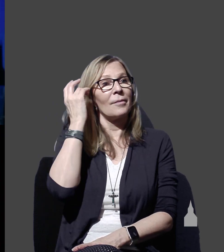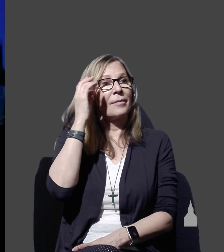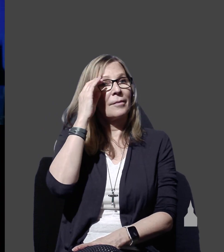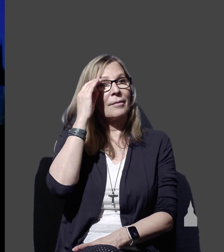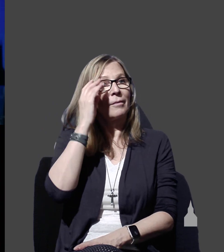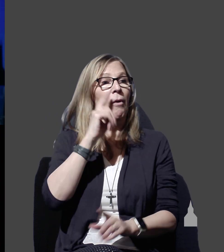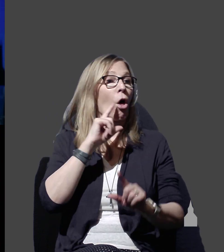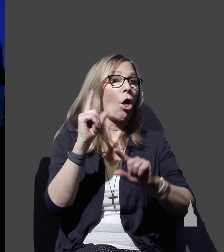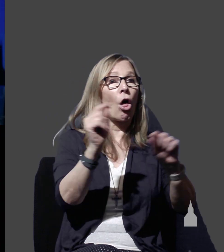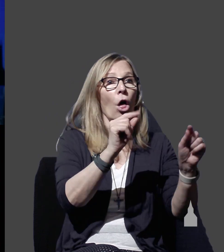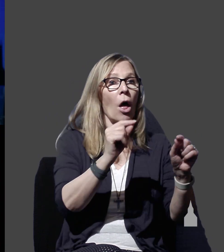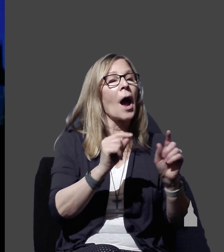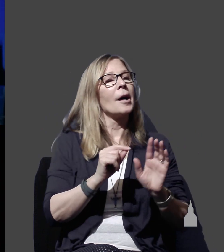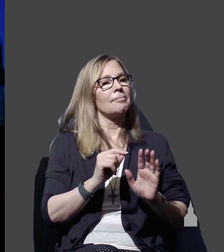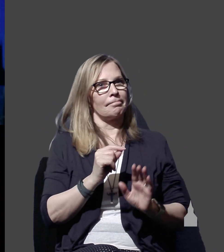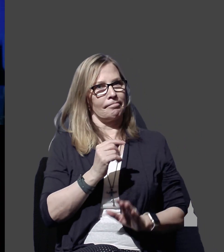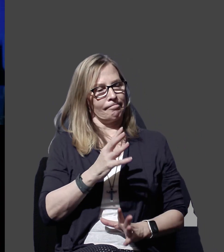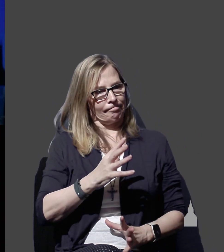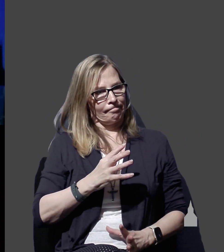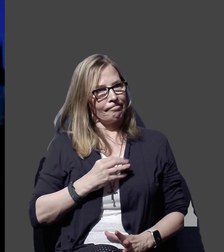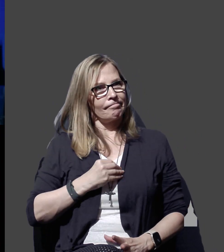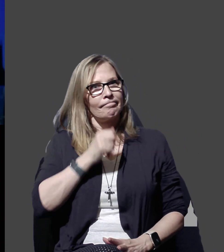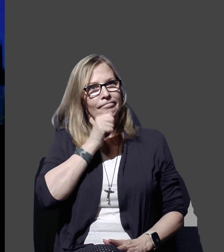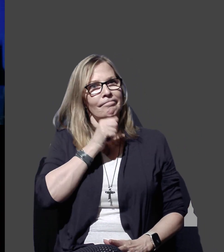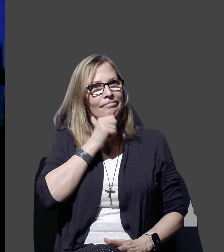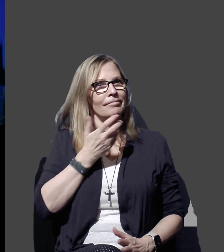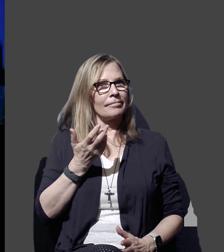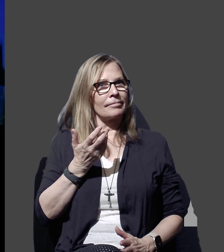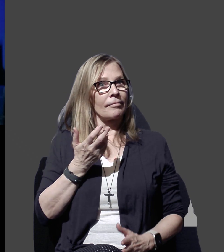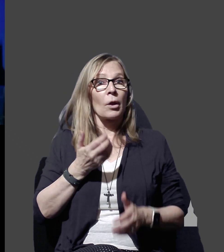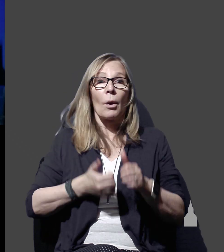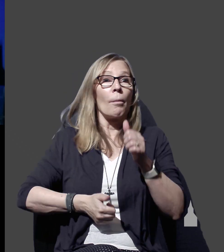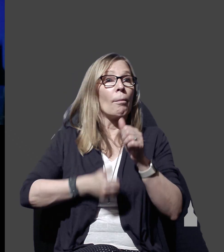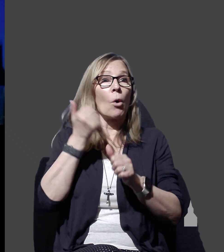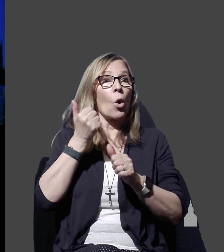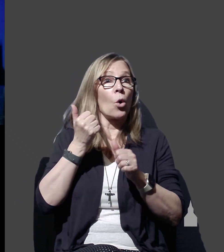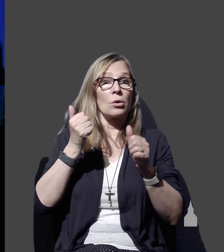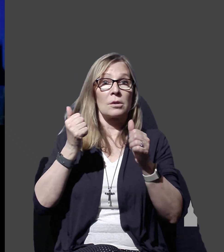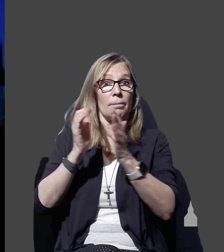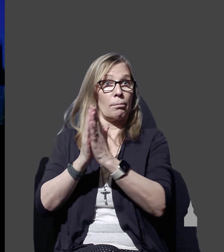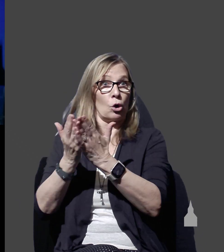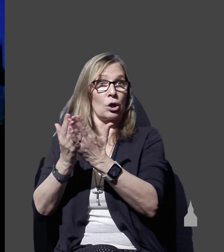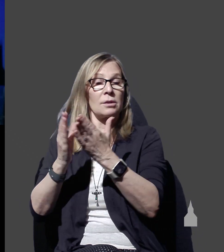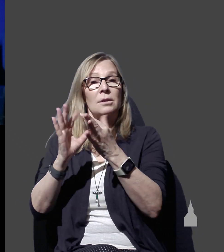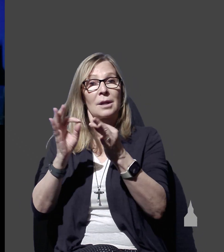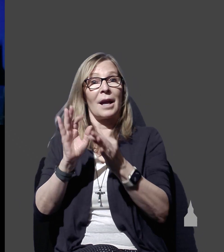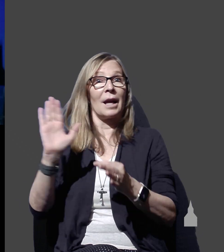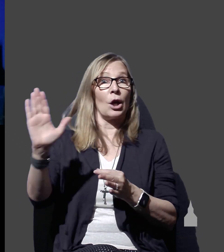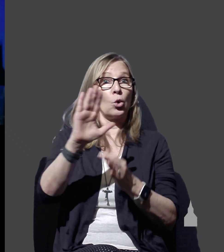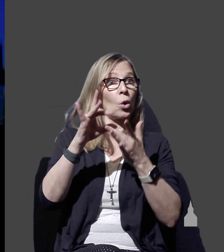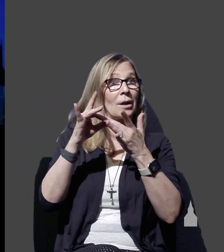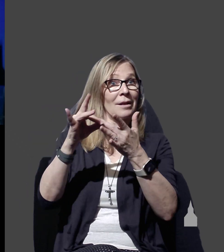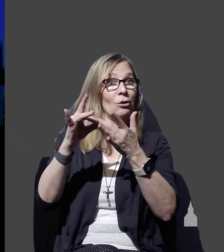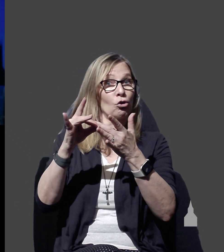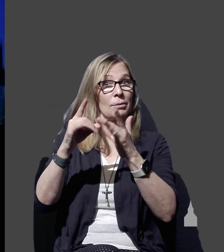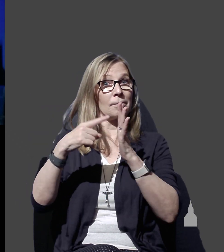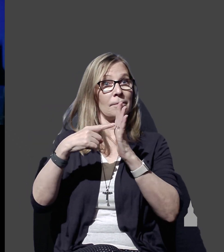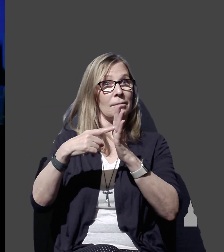The idea is not original to me, but multiple commentators said, in your leadership style, model the golden